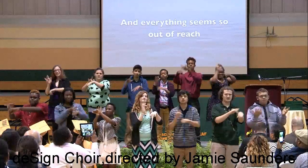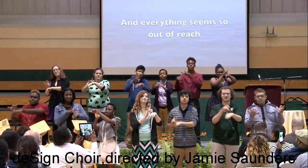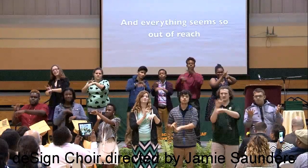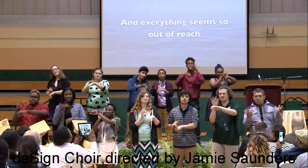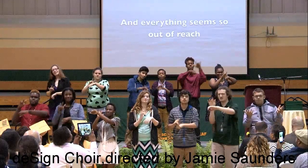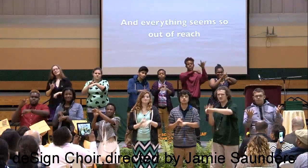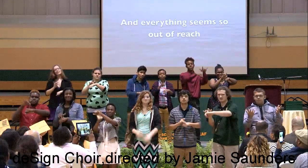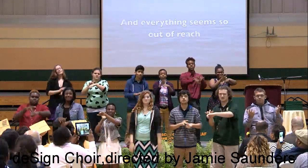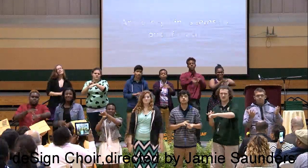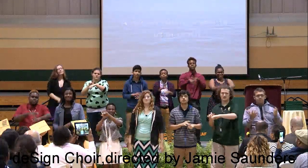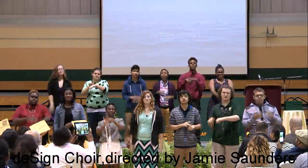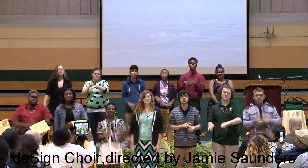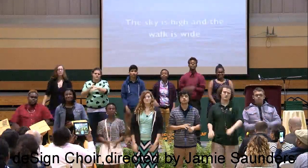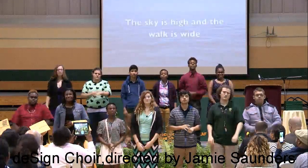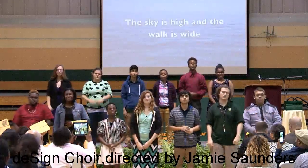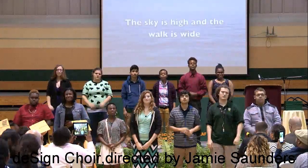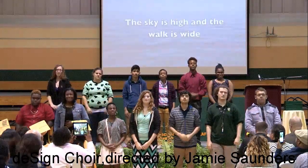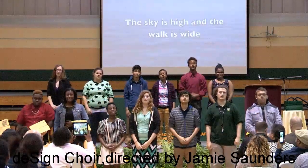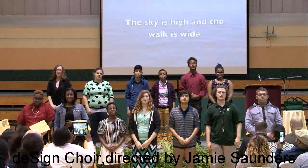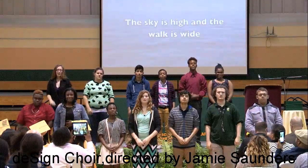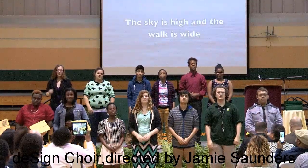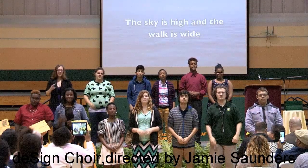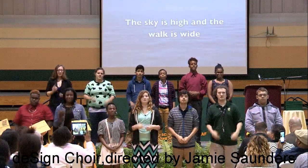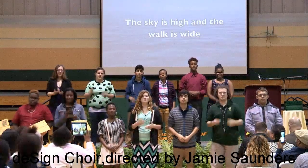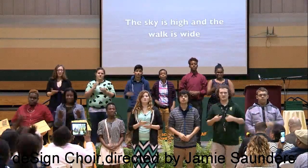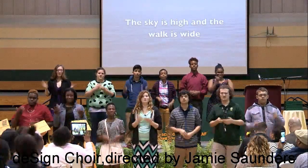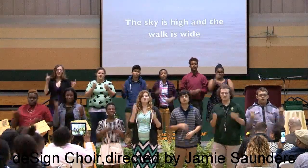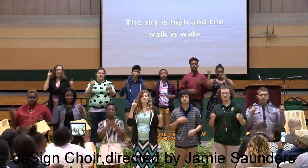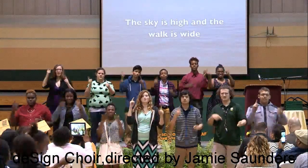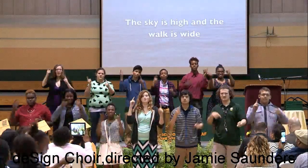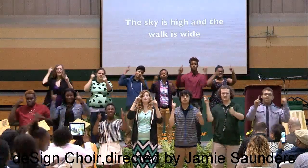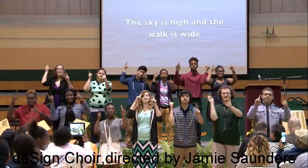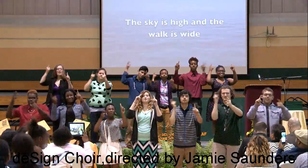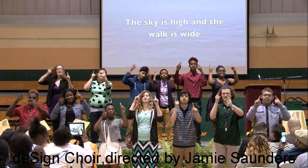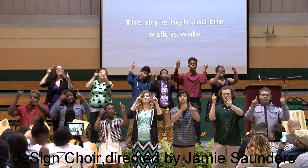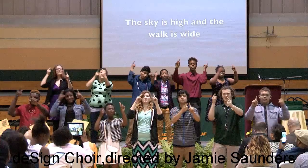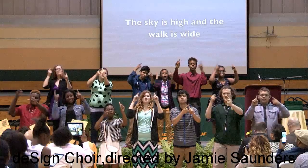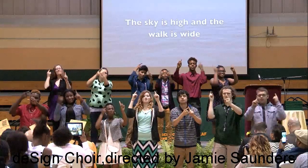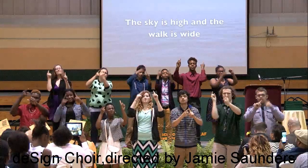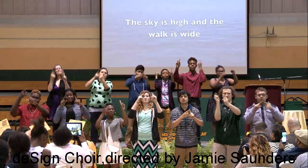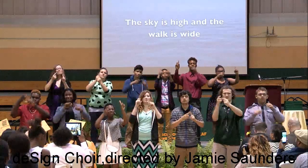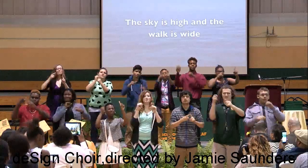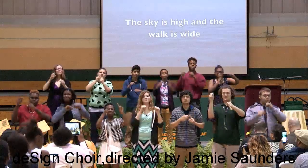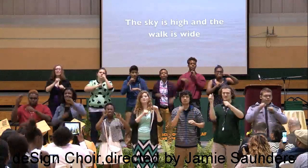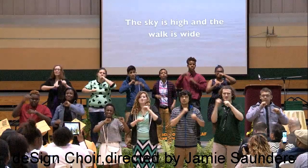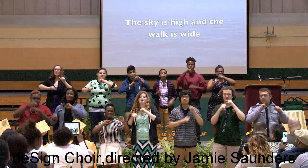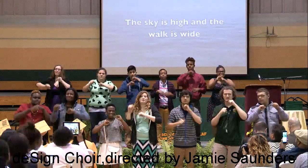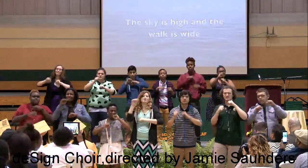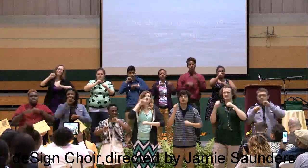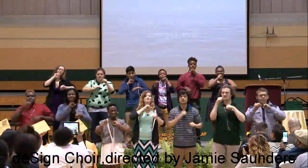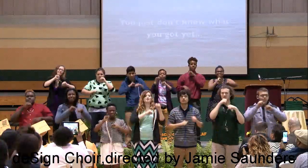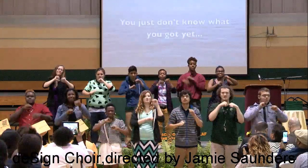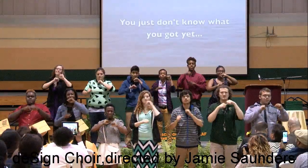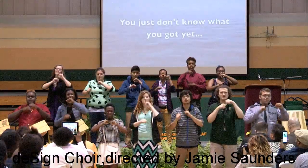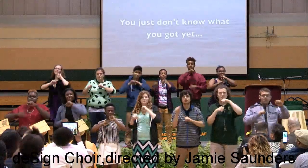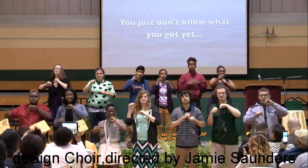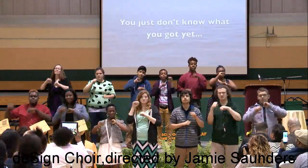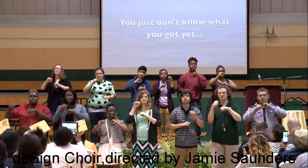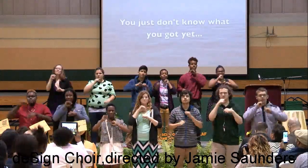reach. The sky is high, and the walk is wide. You just don't